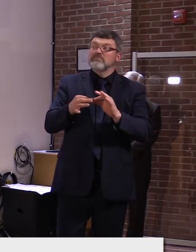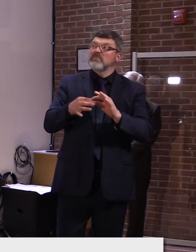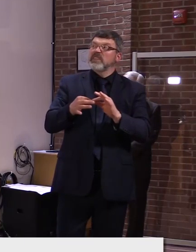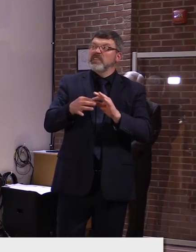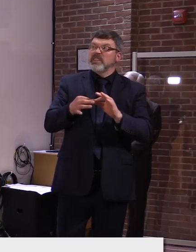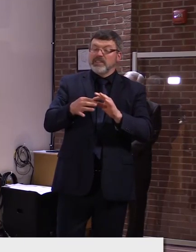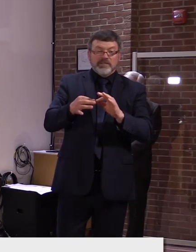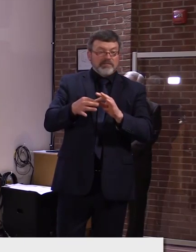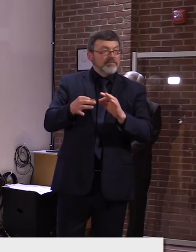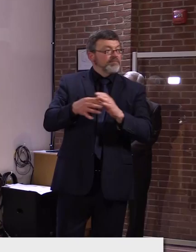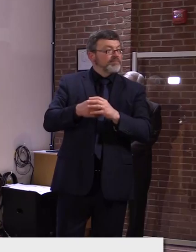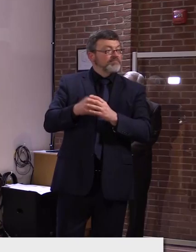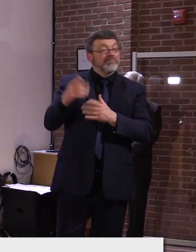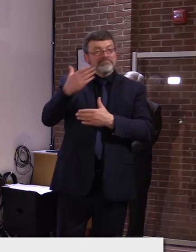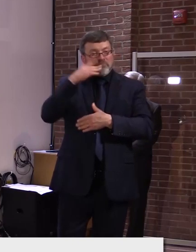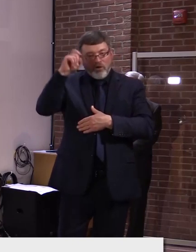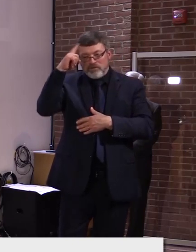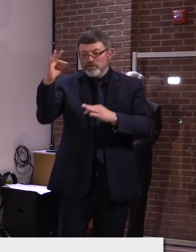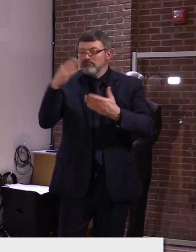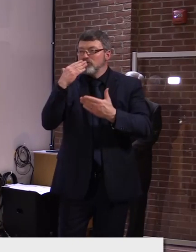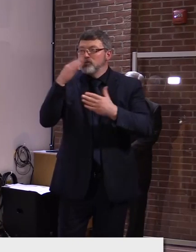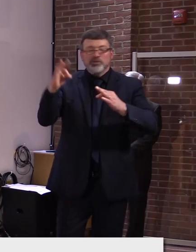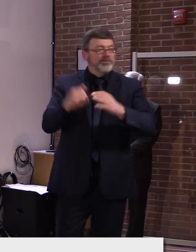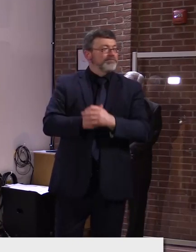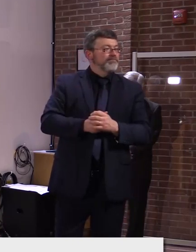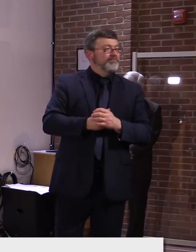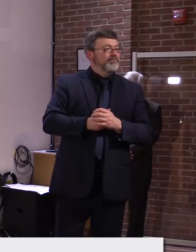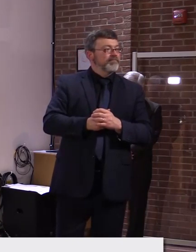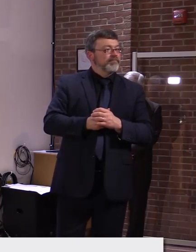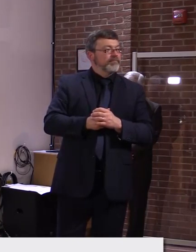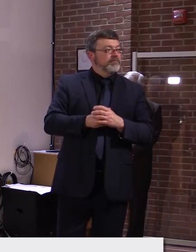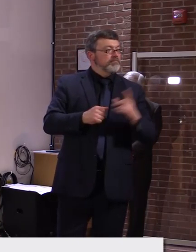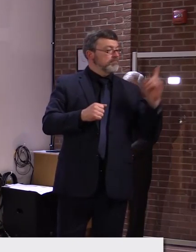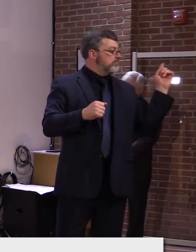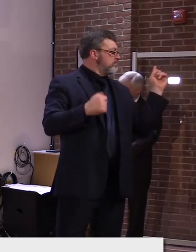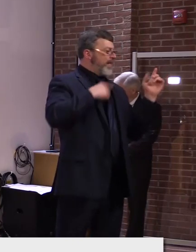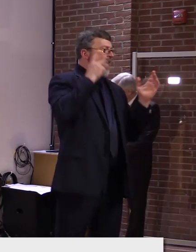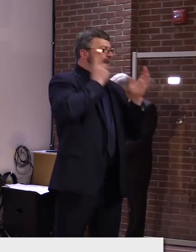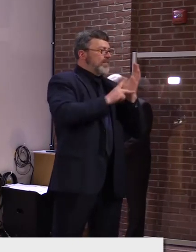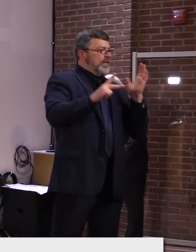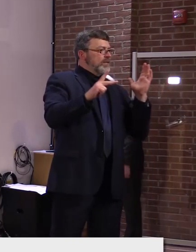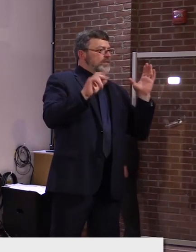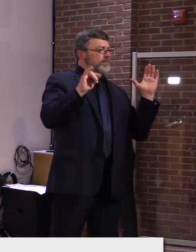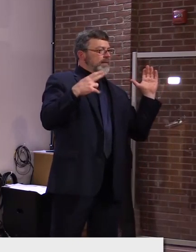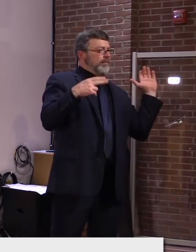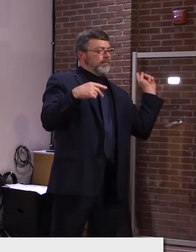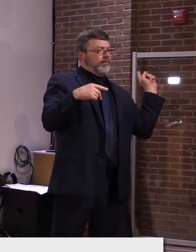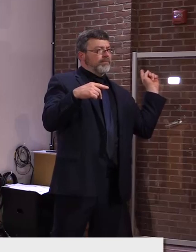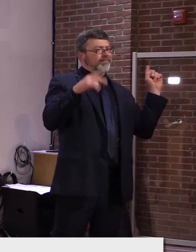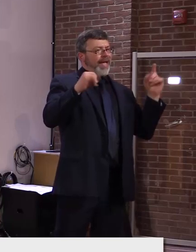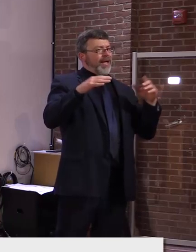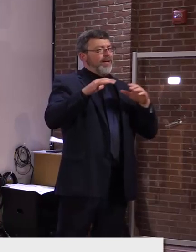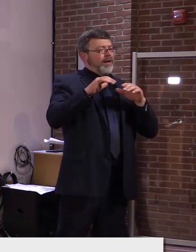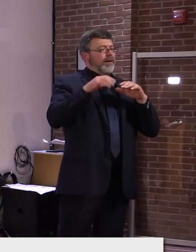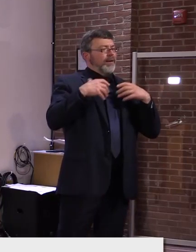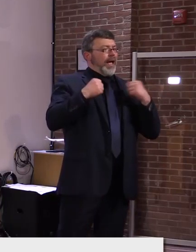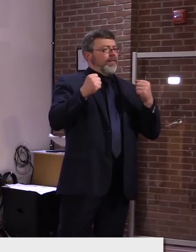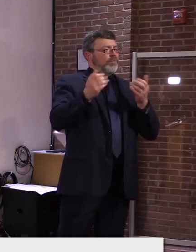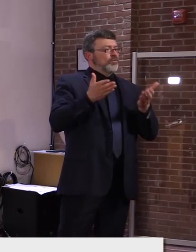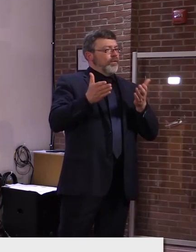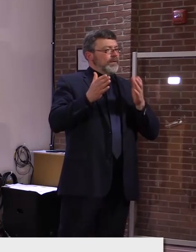Yes, thank you. I was wondering, Secretary Smith, how well attended have these latest walk-in clinics been, like the one at